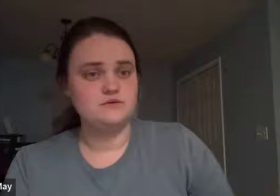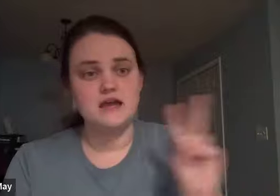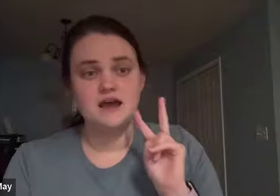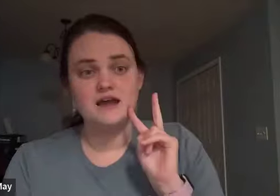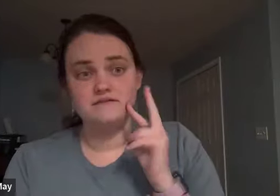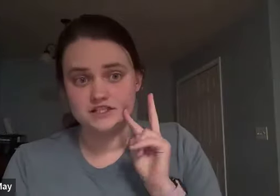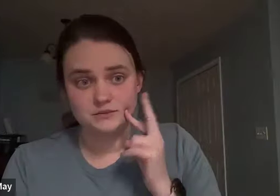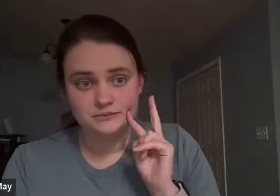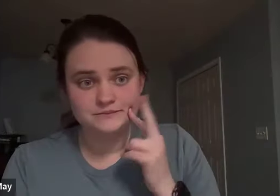we had vegetable,